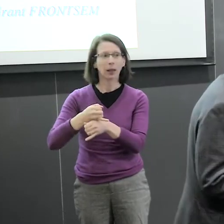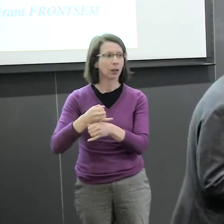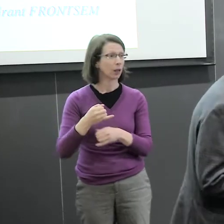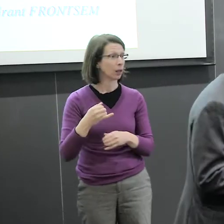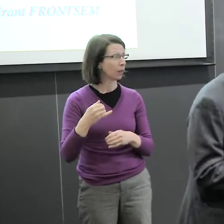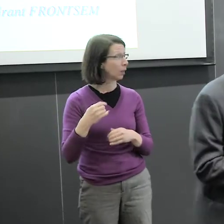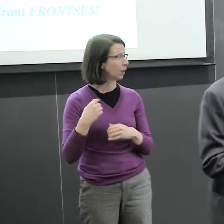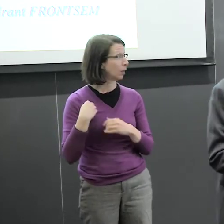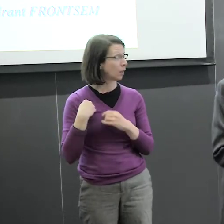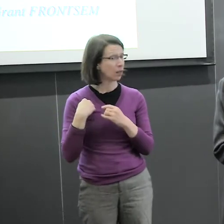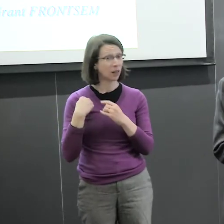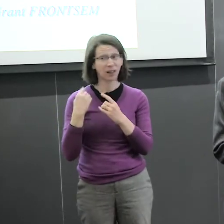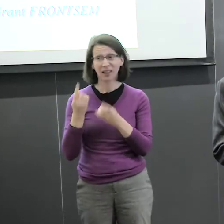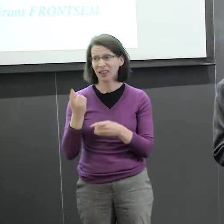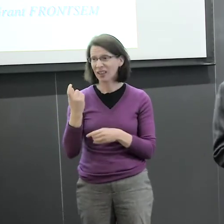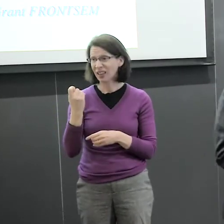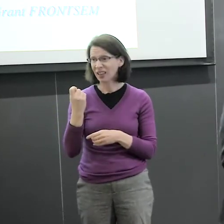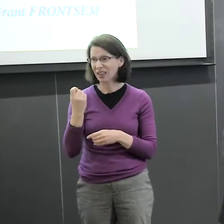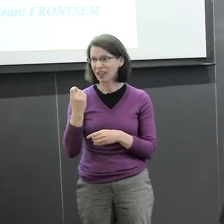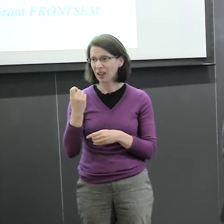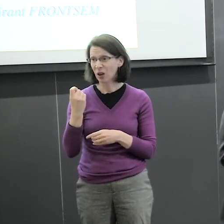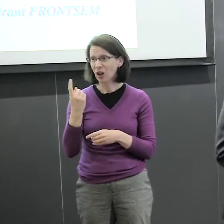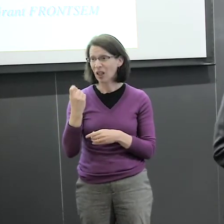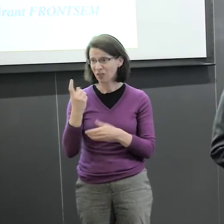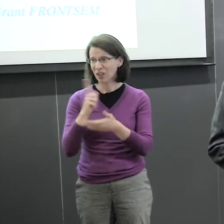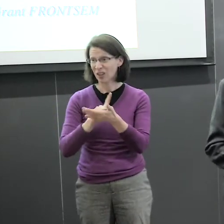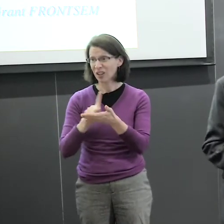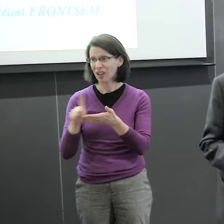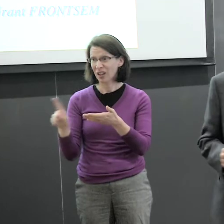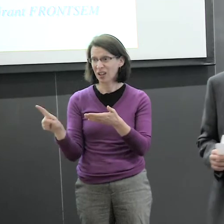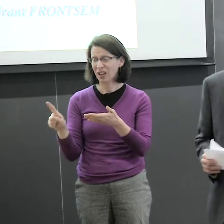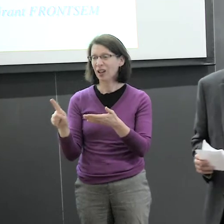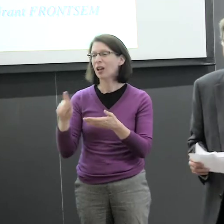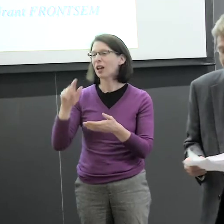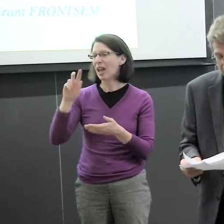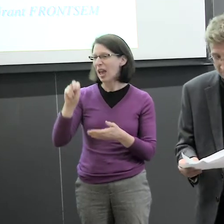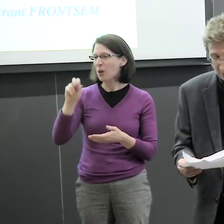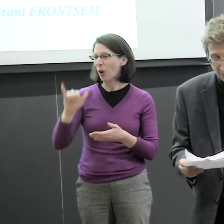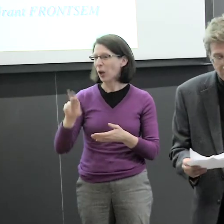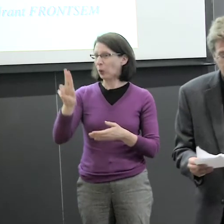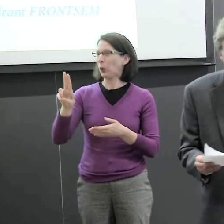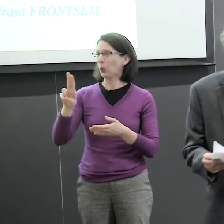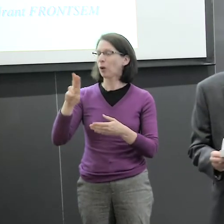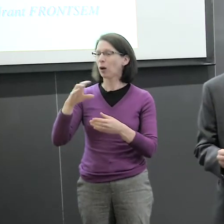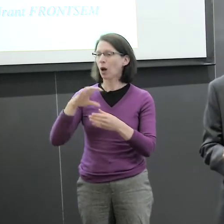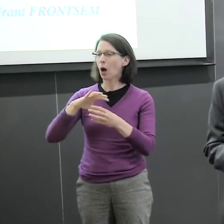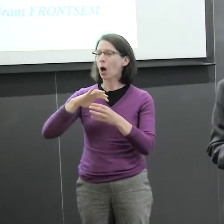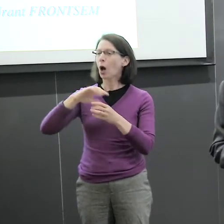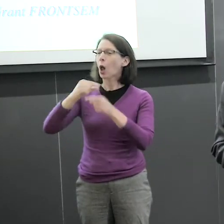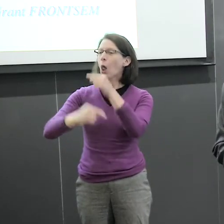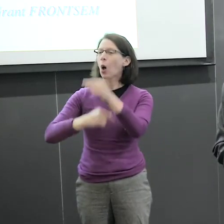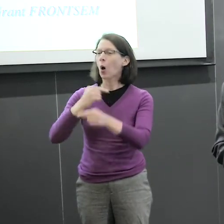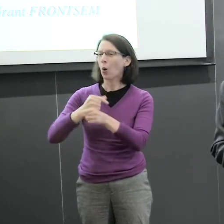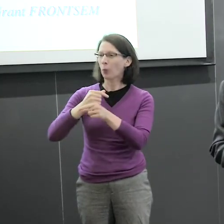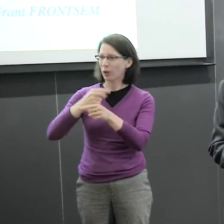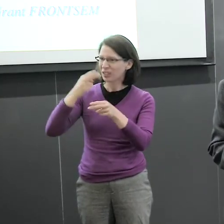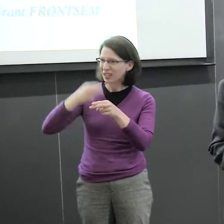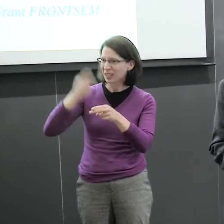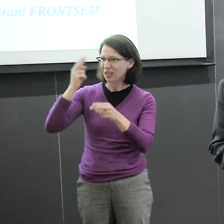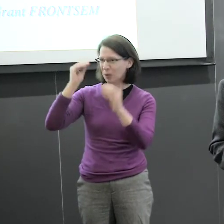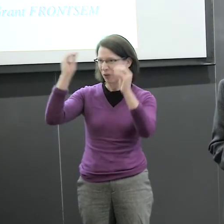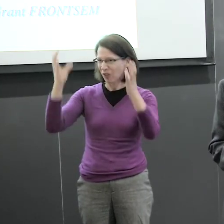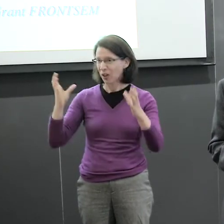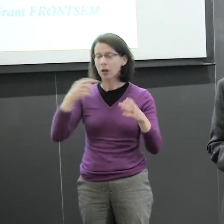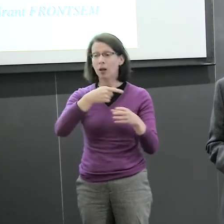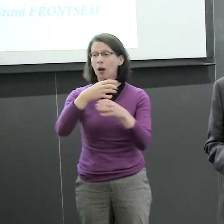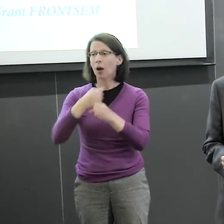than 11 weeks, a global distinguished professor at NYU. He got his PhD in